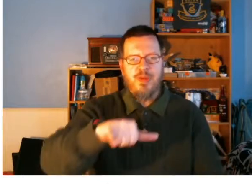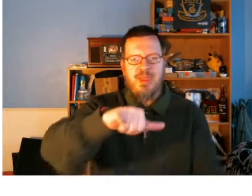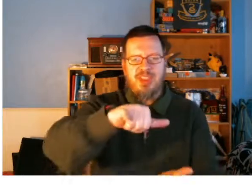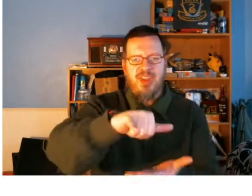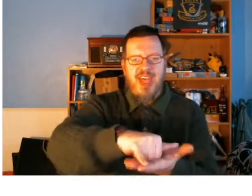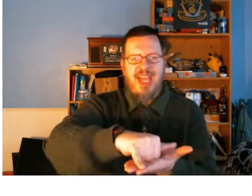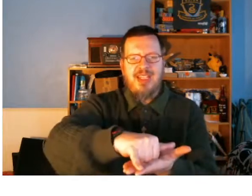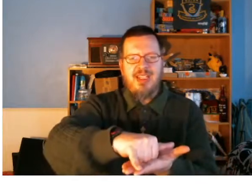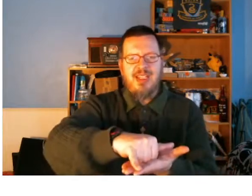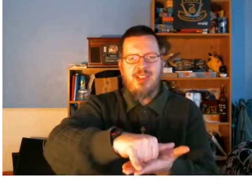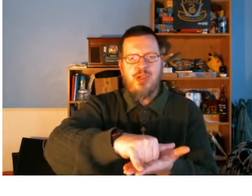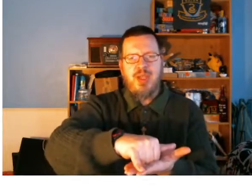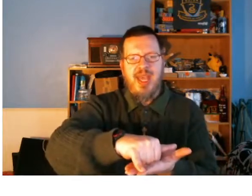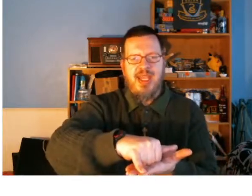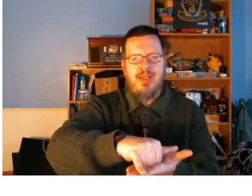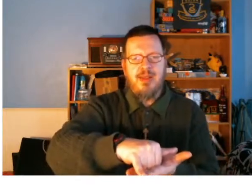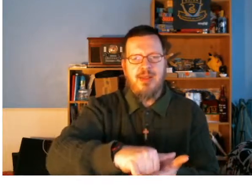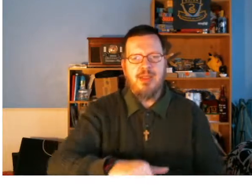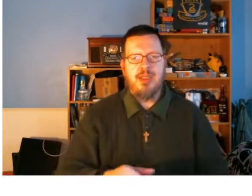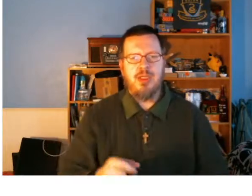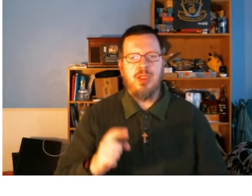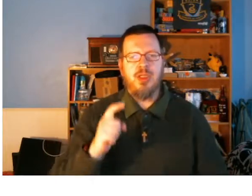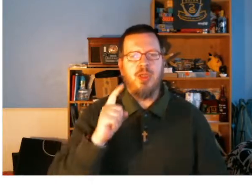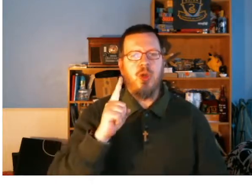Again, if we miss that, it's okay.